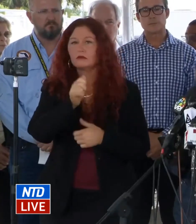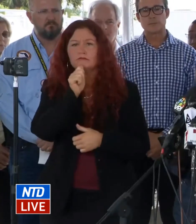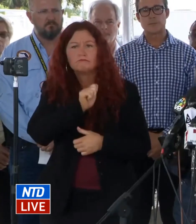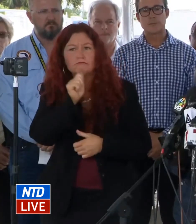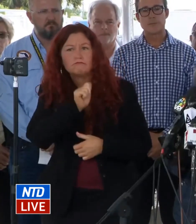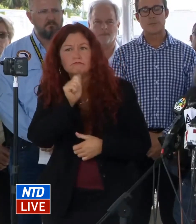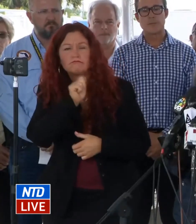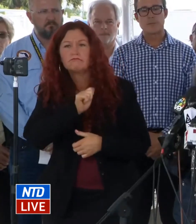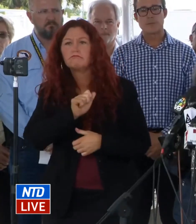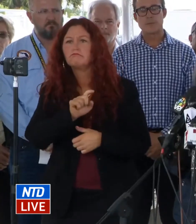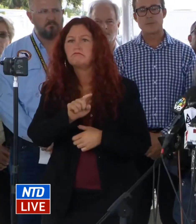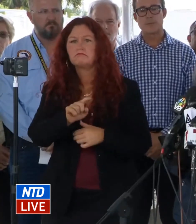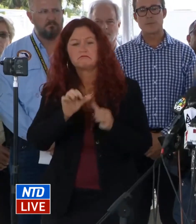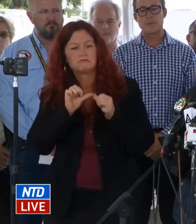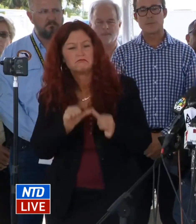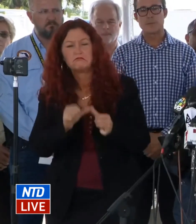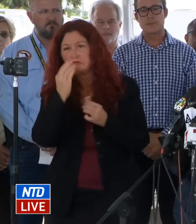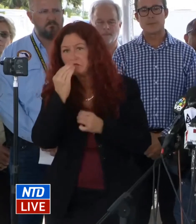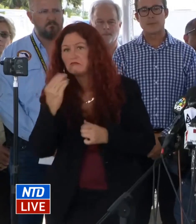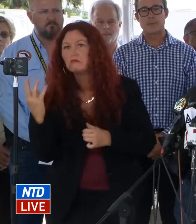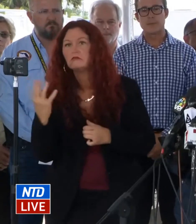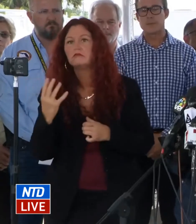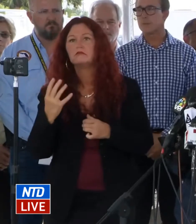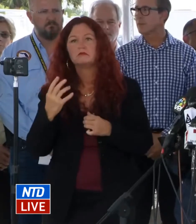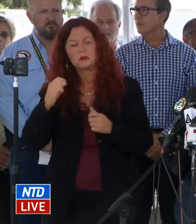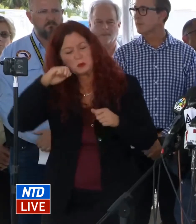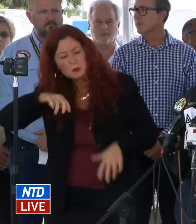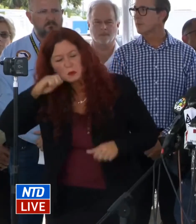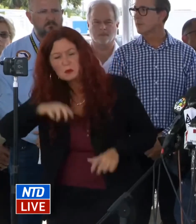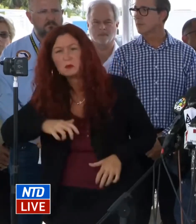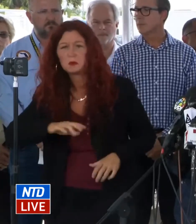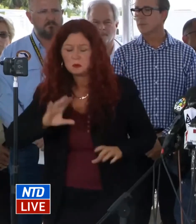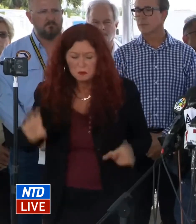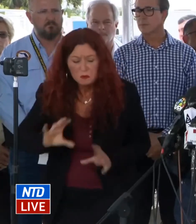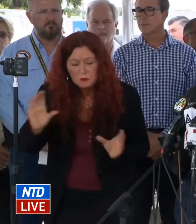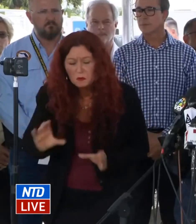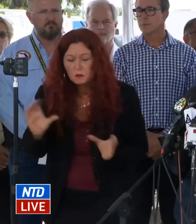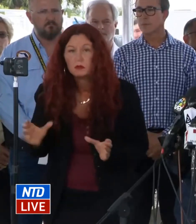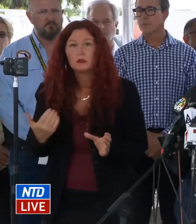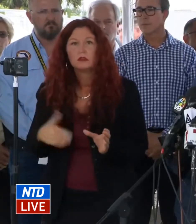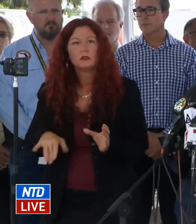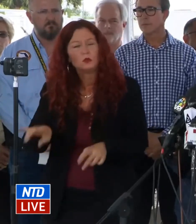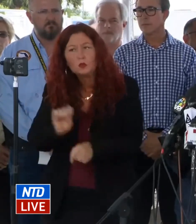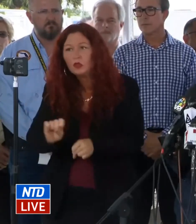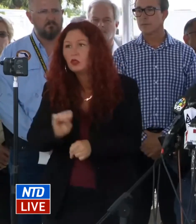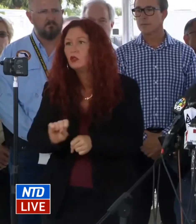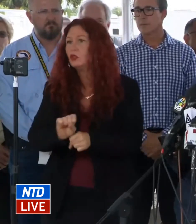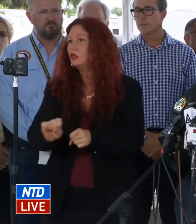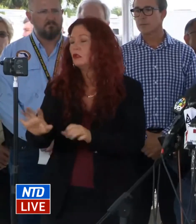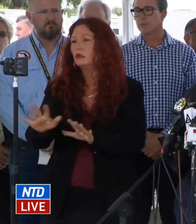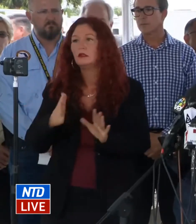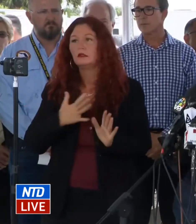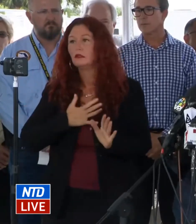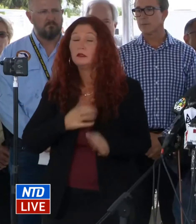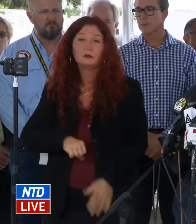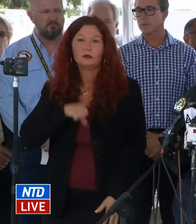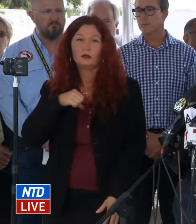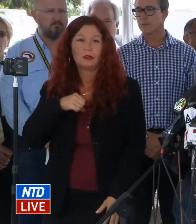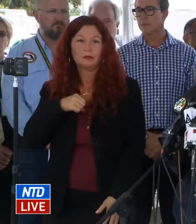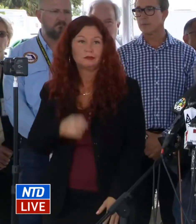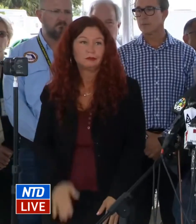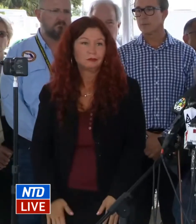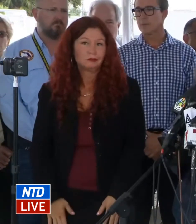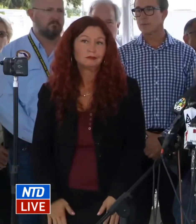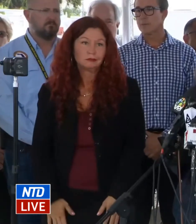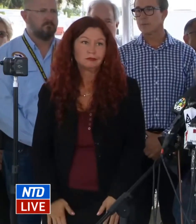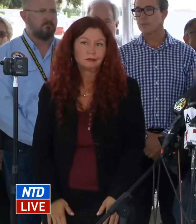bravery under extremely difficult circumstances, continuing and continuing. We're also so very